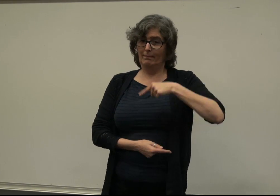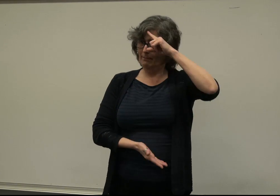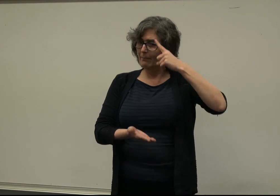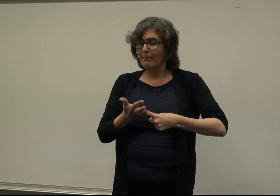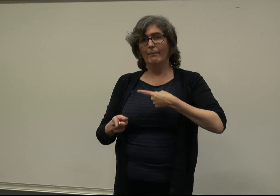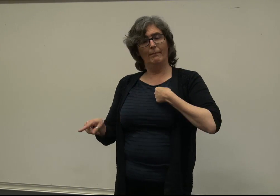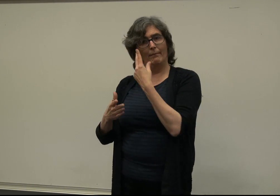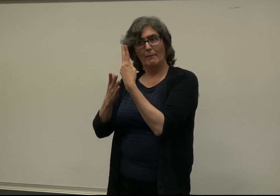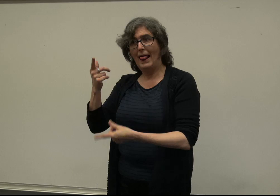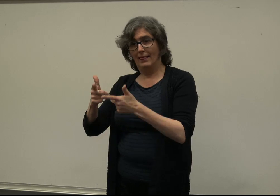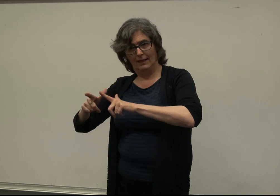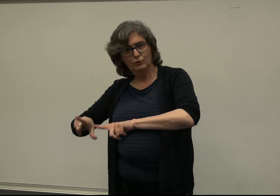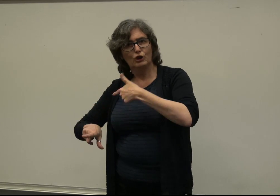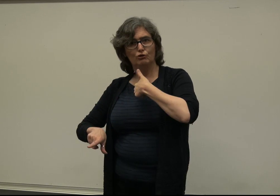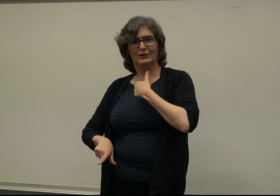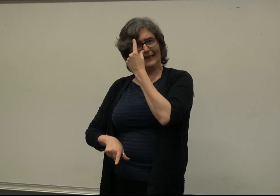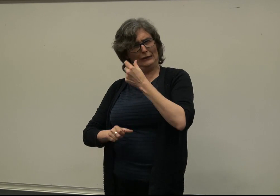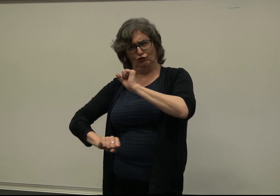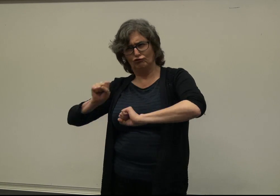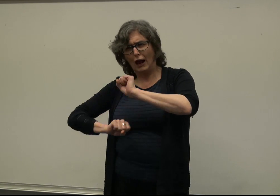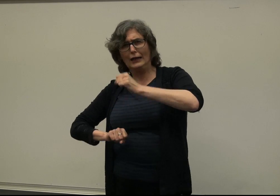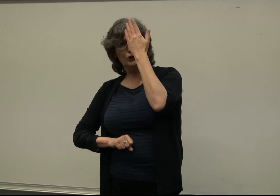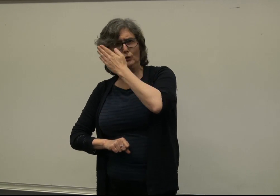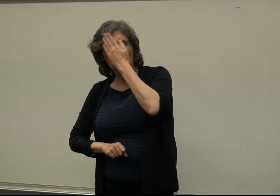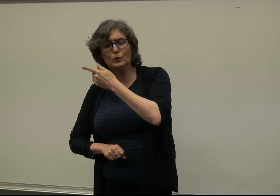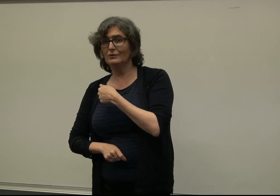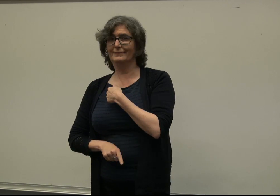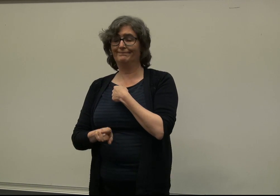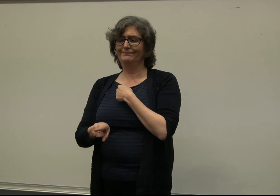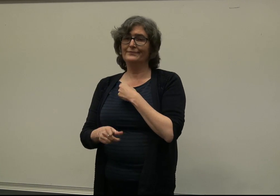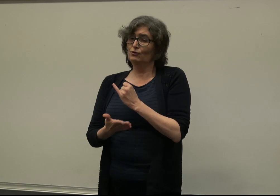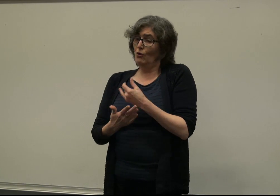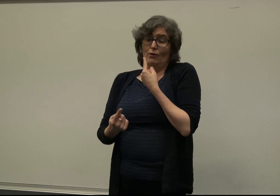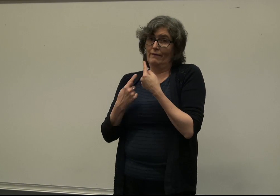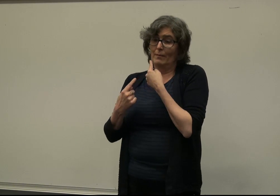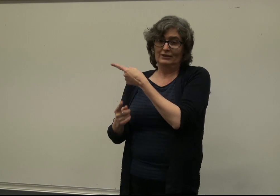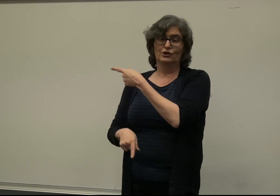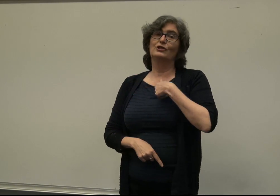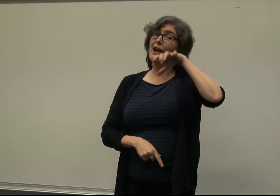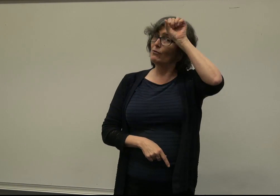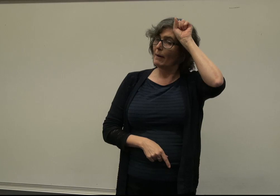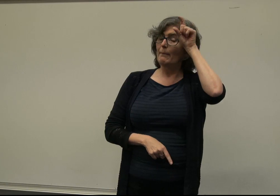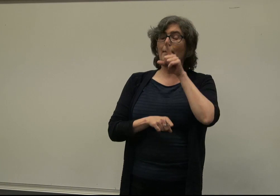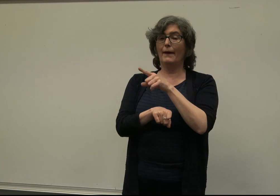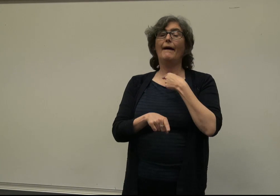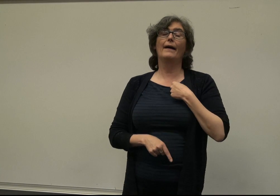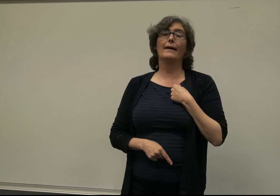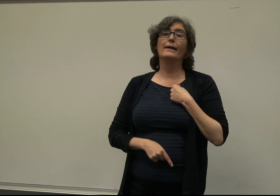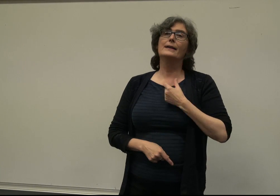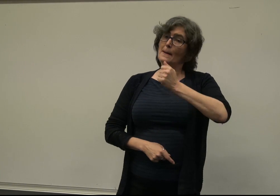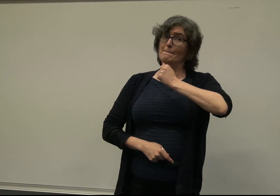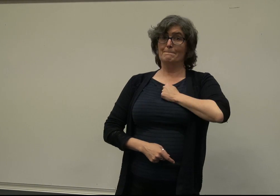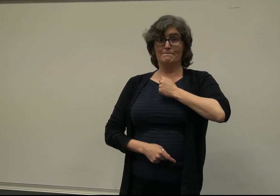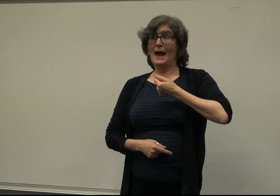remember one of my son's teachers. My sons grew up with English and